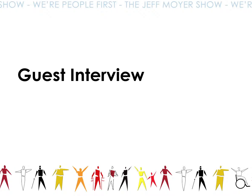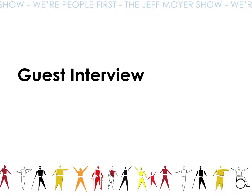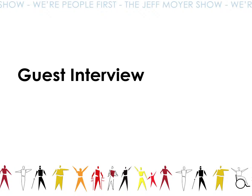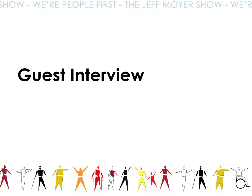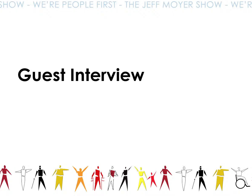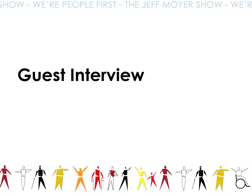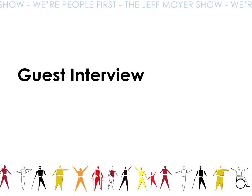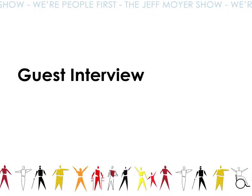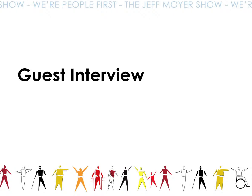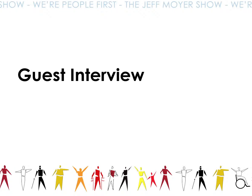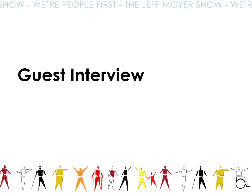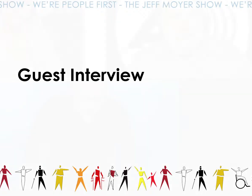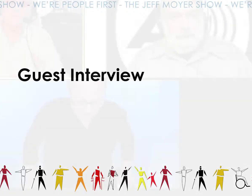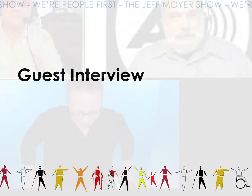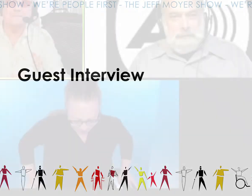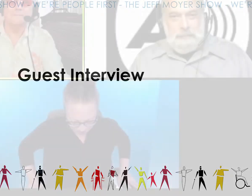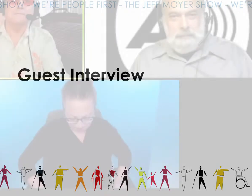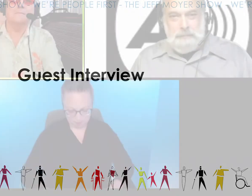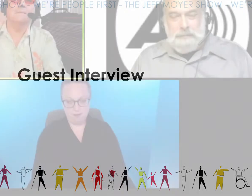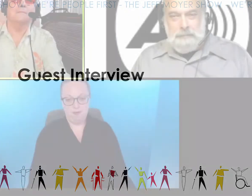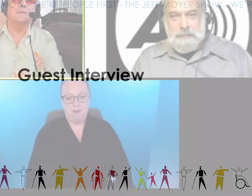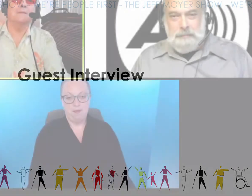Guest interview.